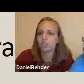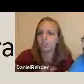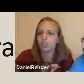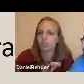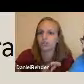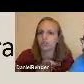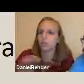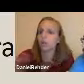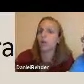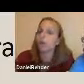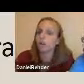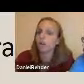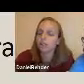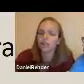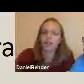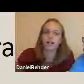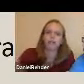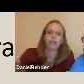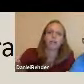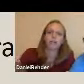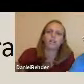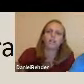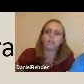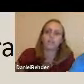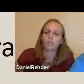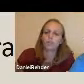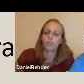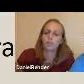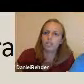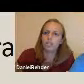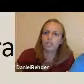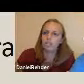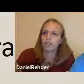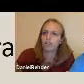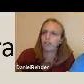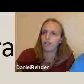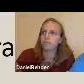and you don't know the language at all. And so